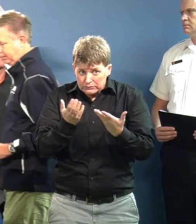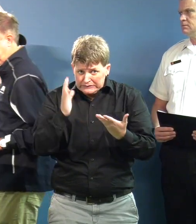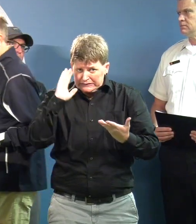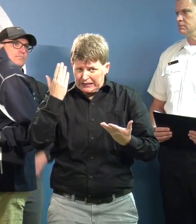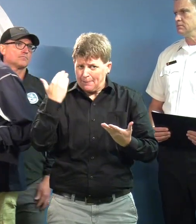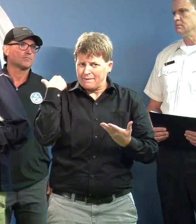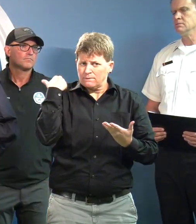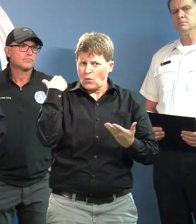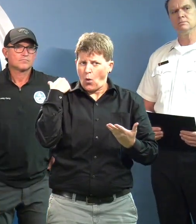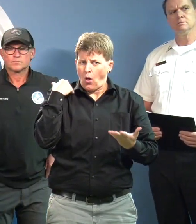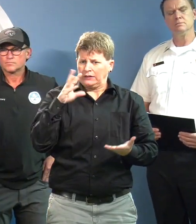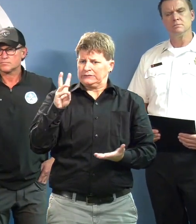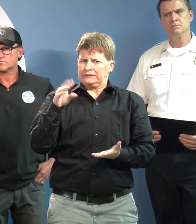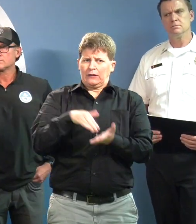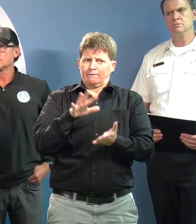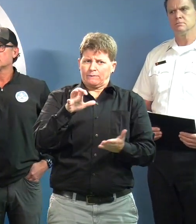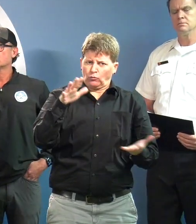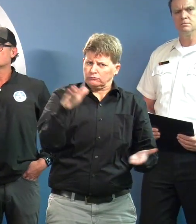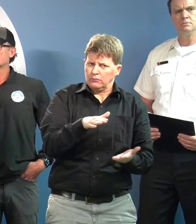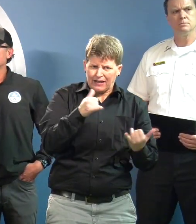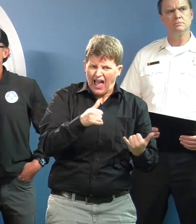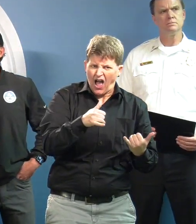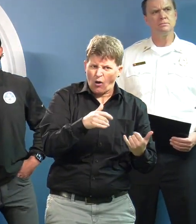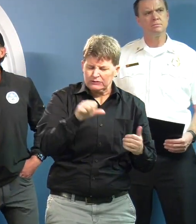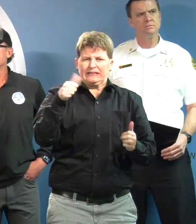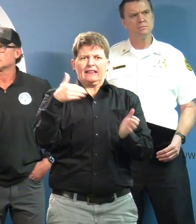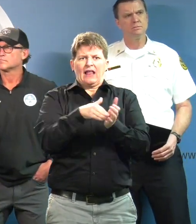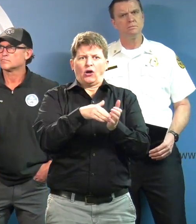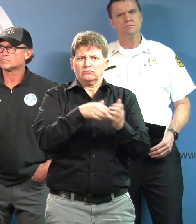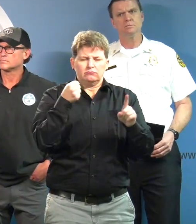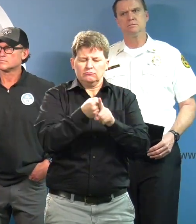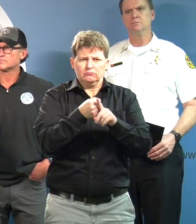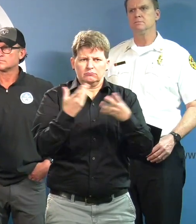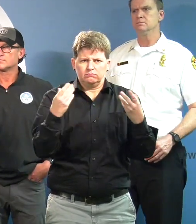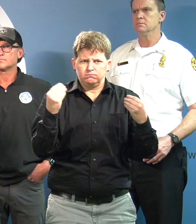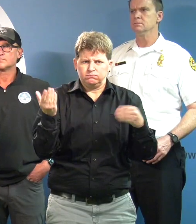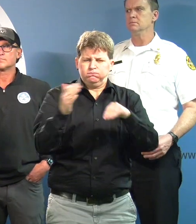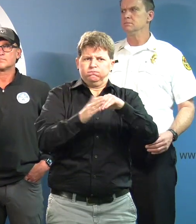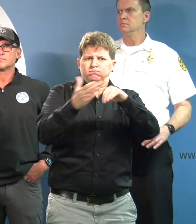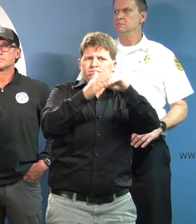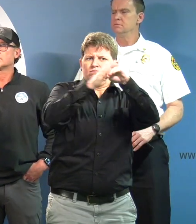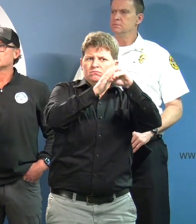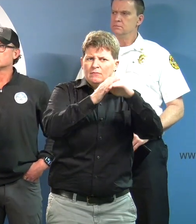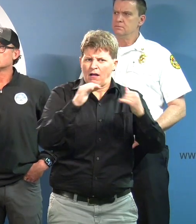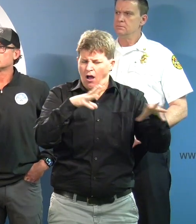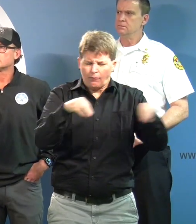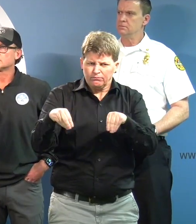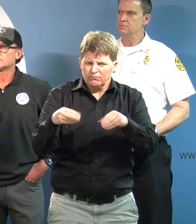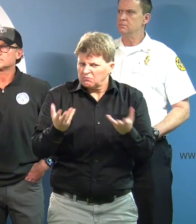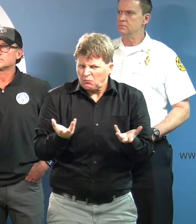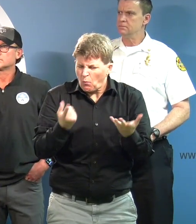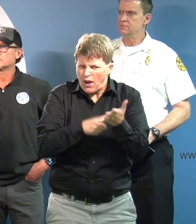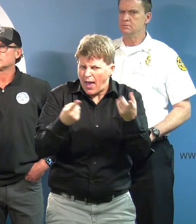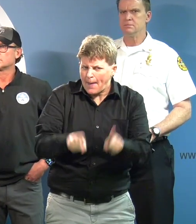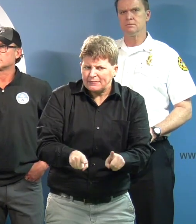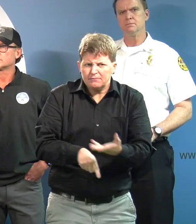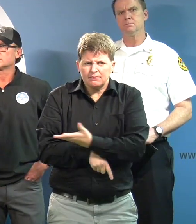Has something happened that it increased suddenly like that? So as the day has gone on, we've had